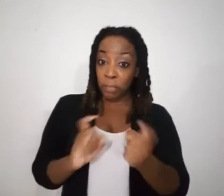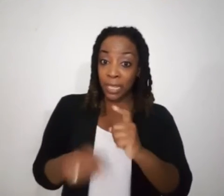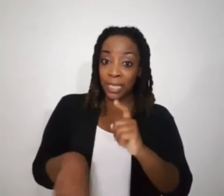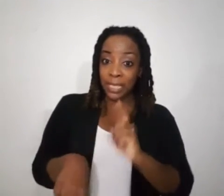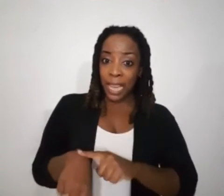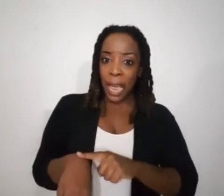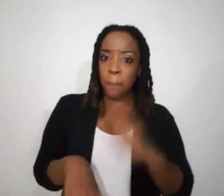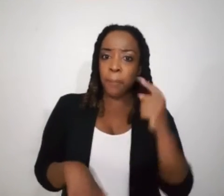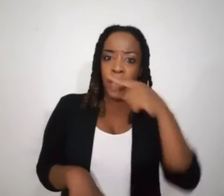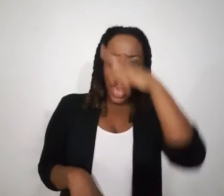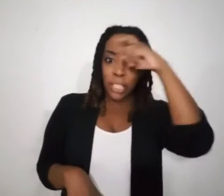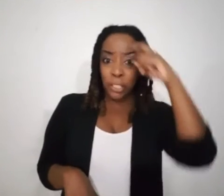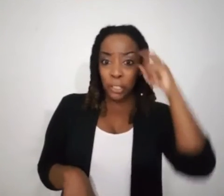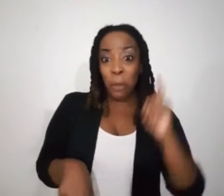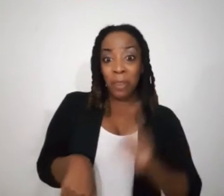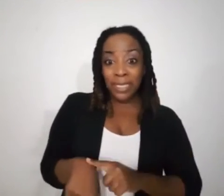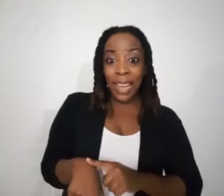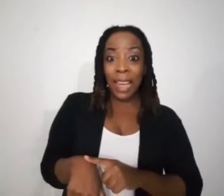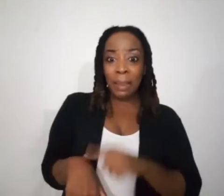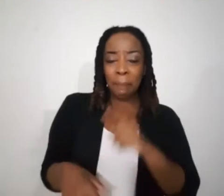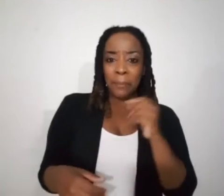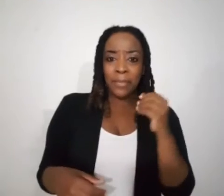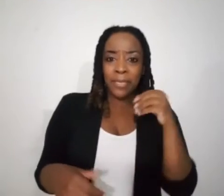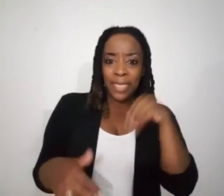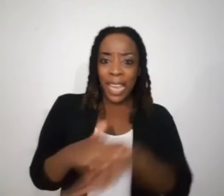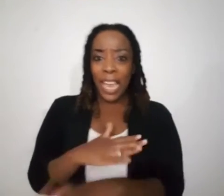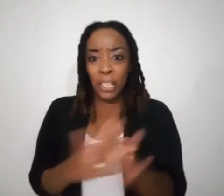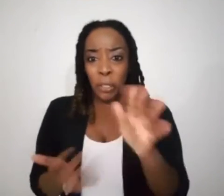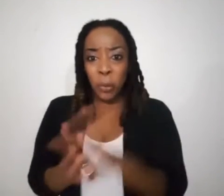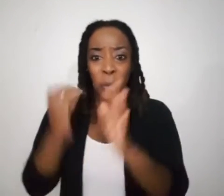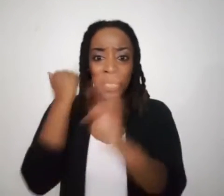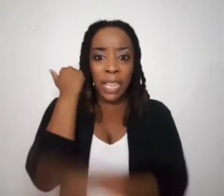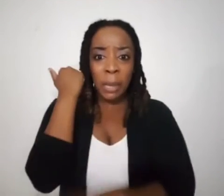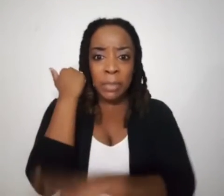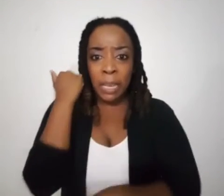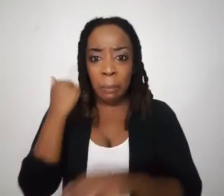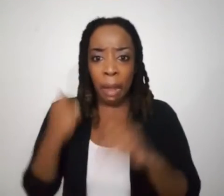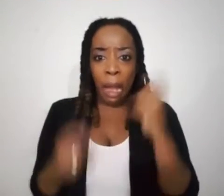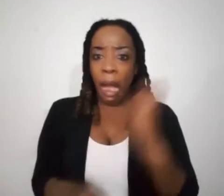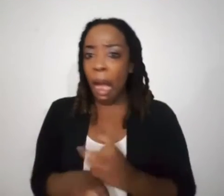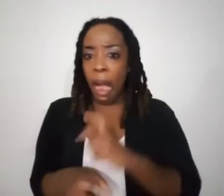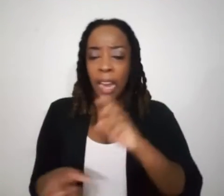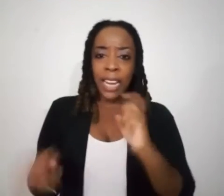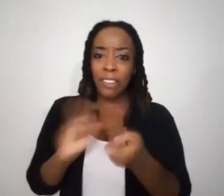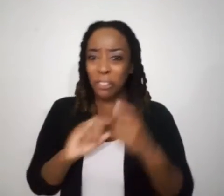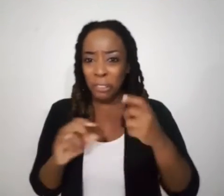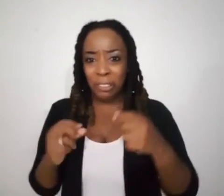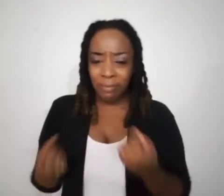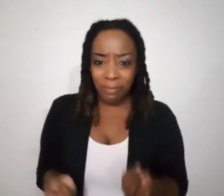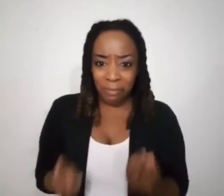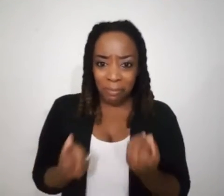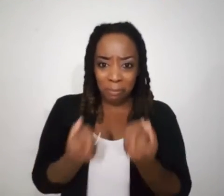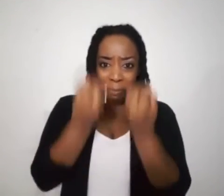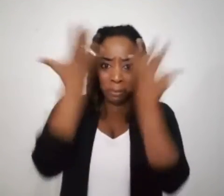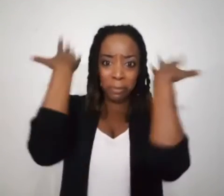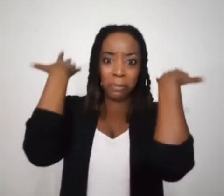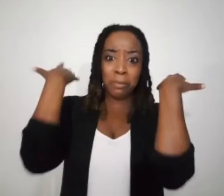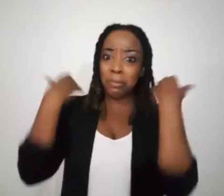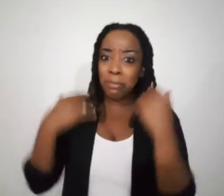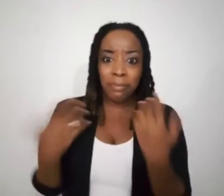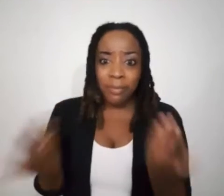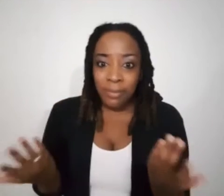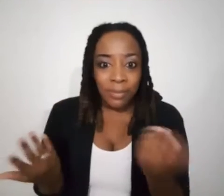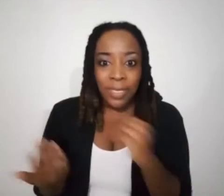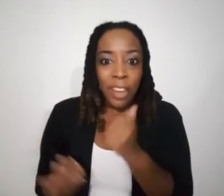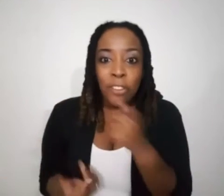summer. Well, this is like summer plus, right? They've been out of school. They will have been out of